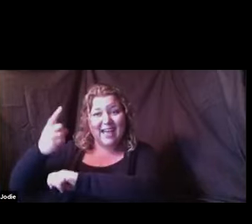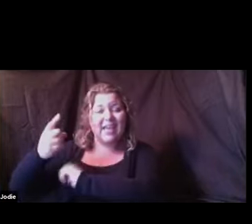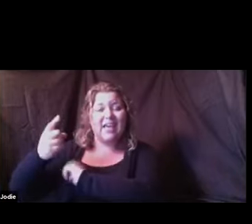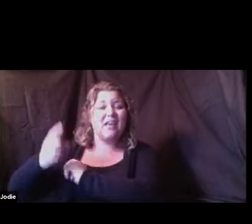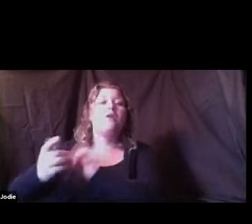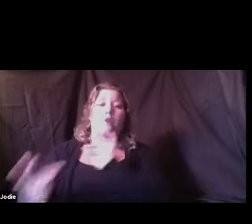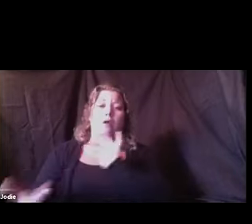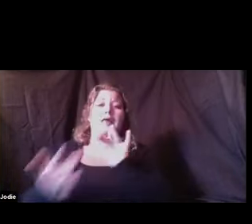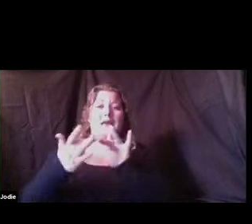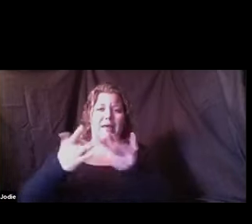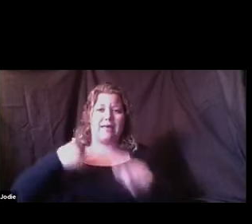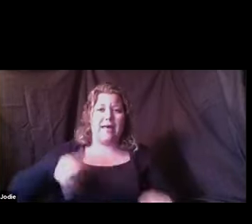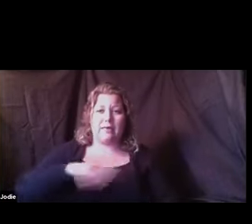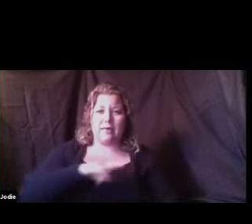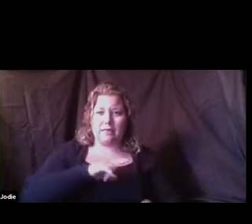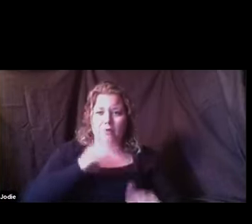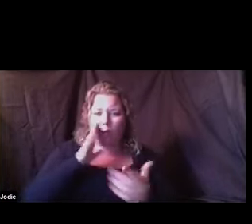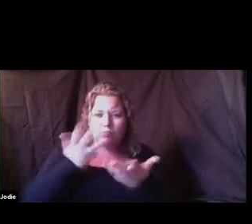out.